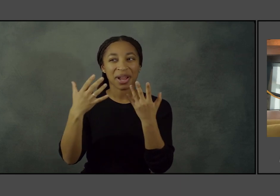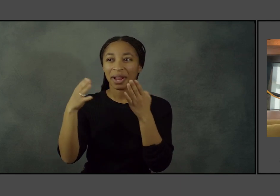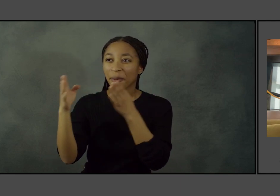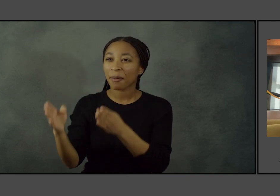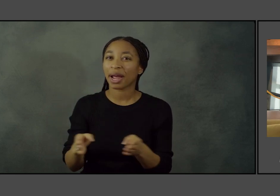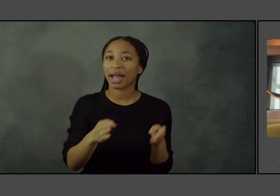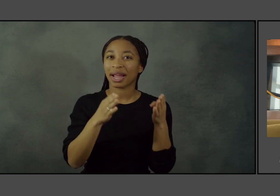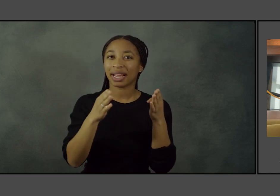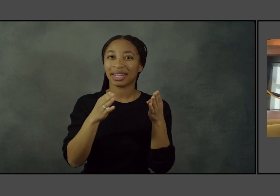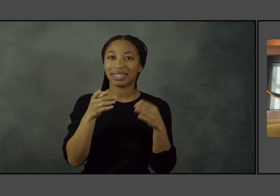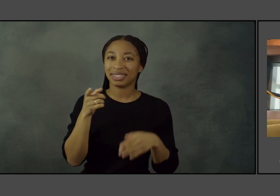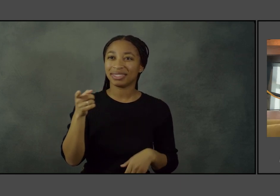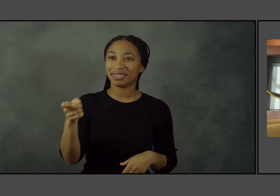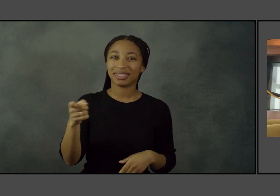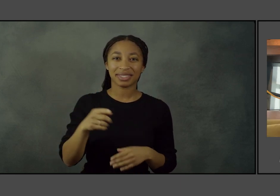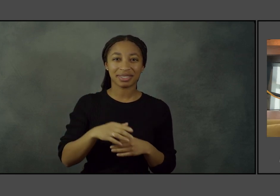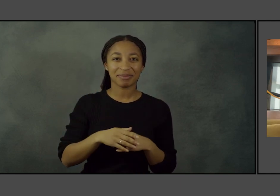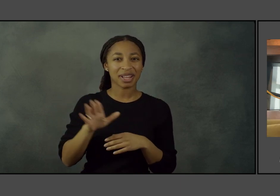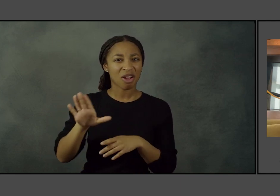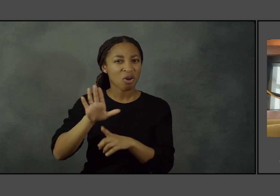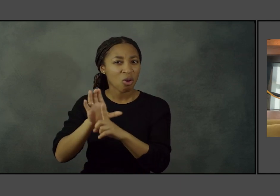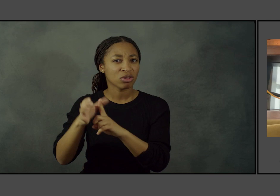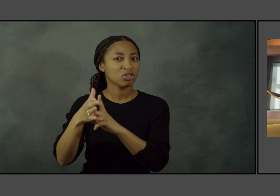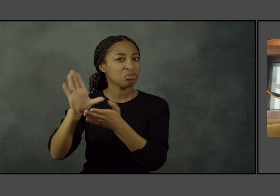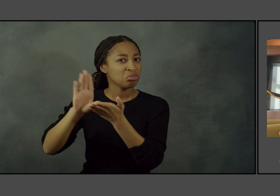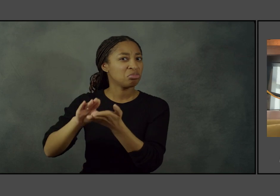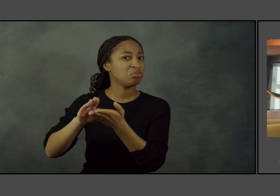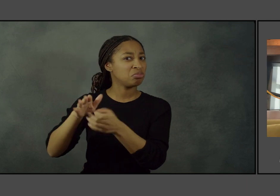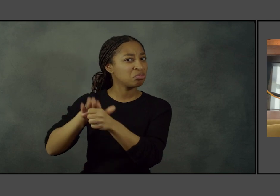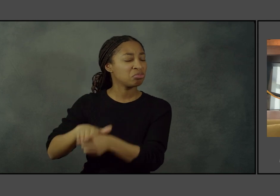other's culture and indigenous cosmologies and